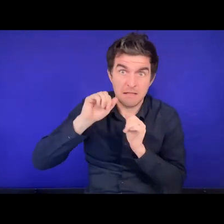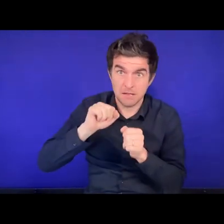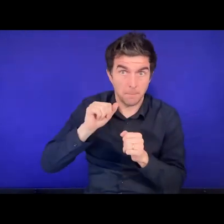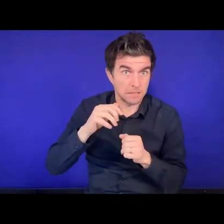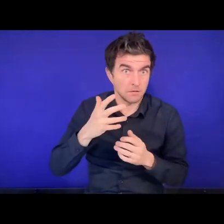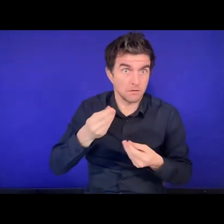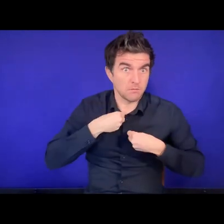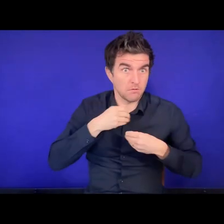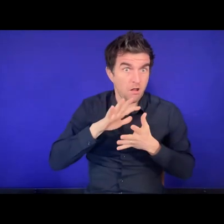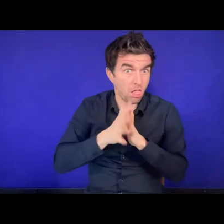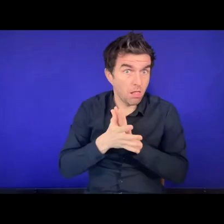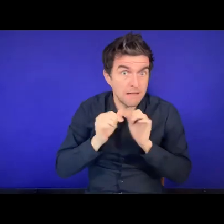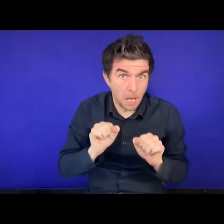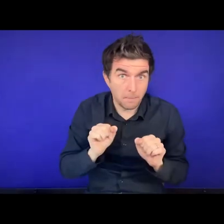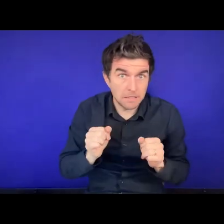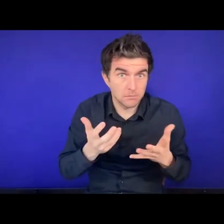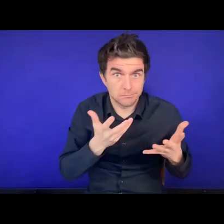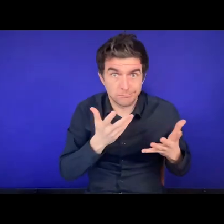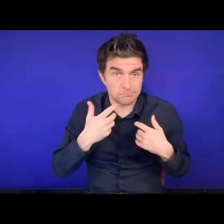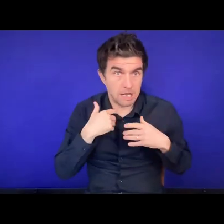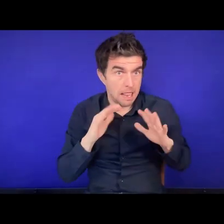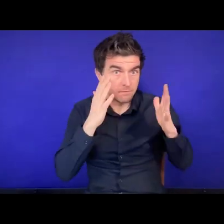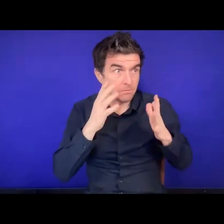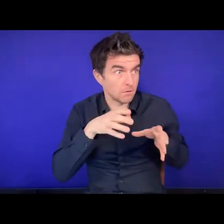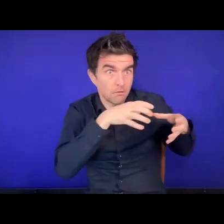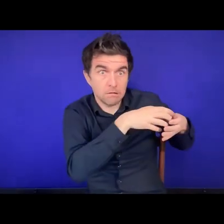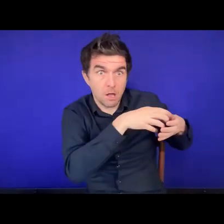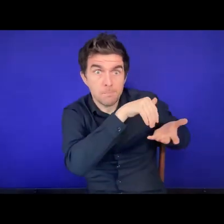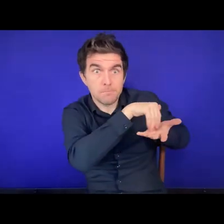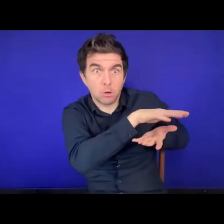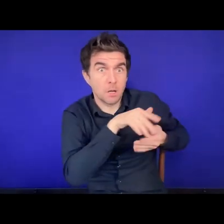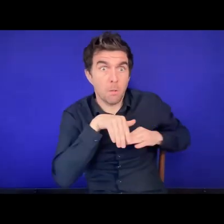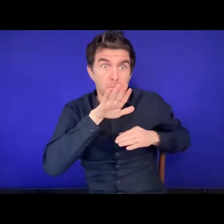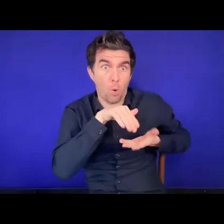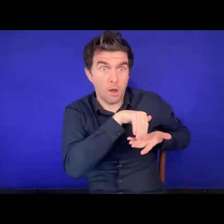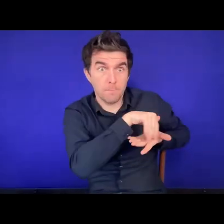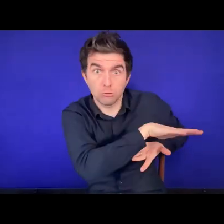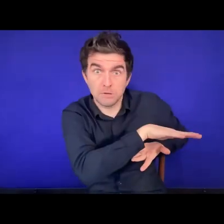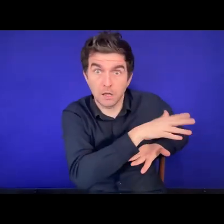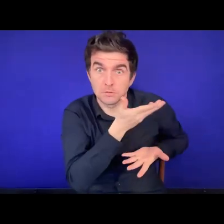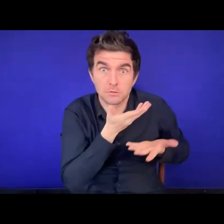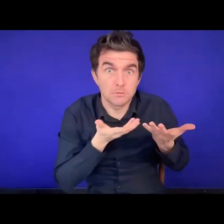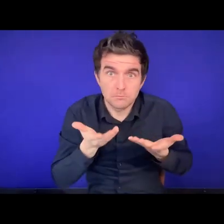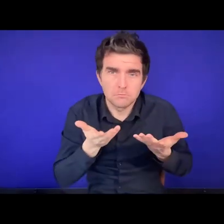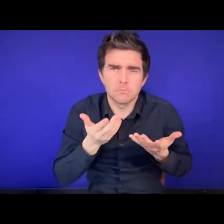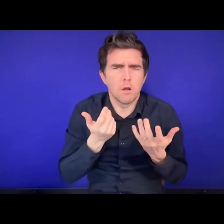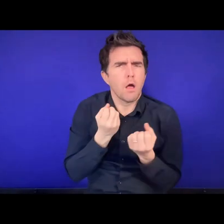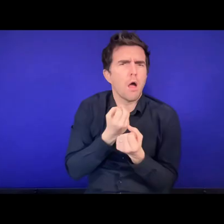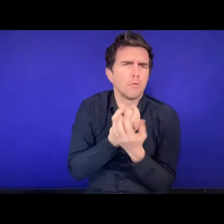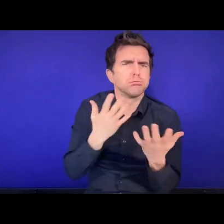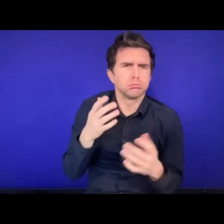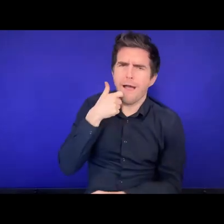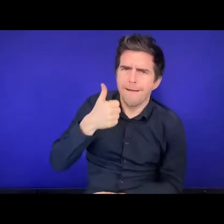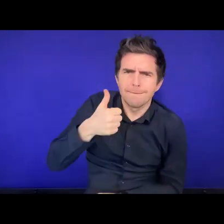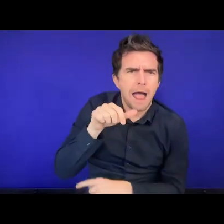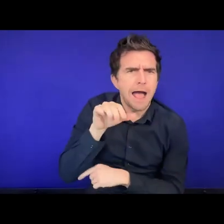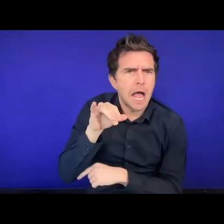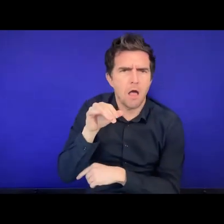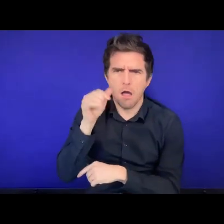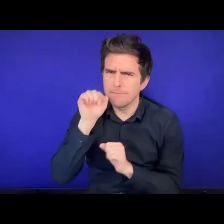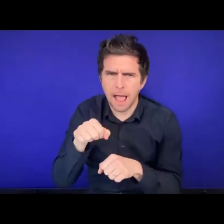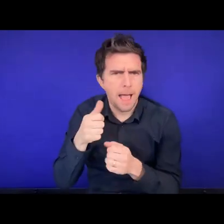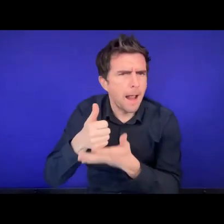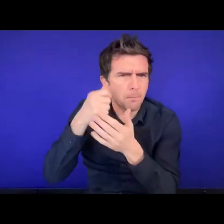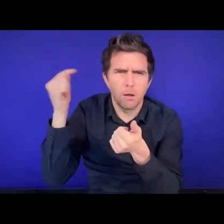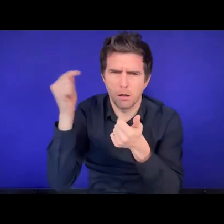AI and a lot of things it can possibly do. There's a lot of lies we've been told that we'll see. It'll come out in the wash, but the